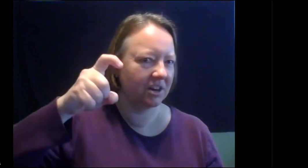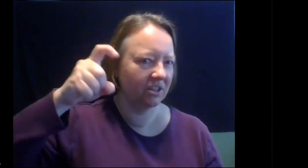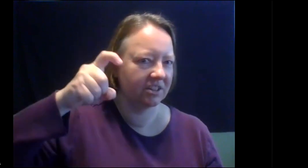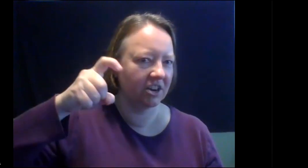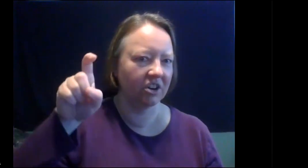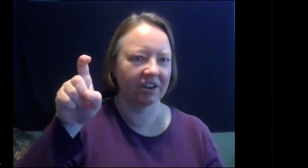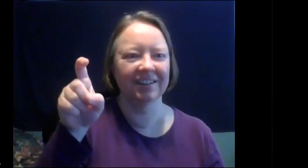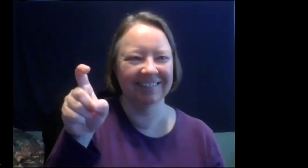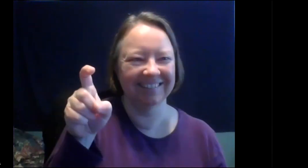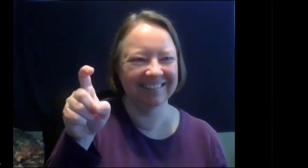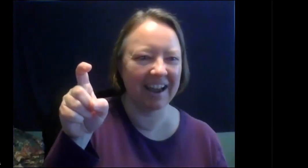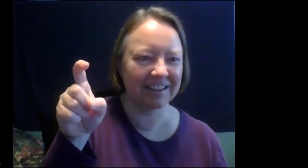kind of looks like a hook.